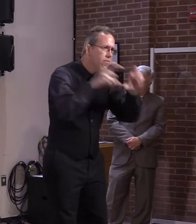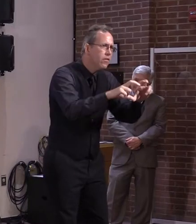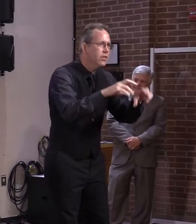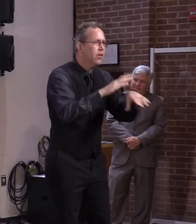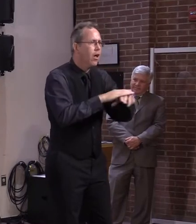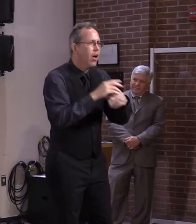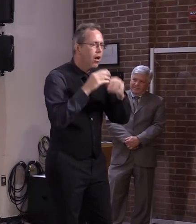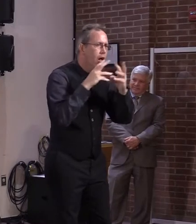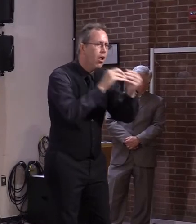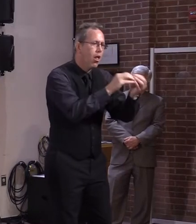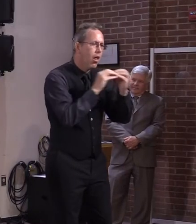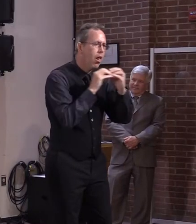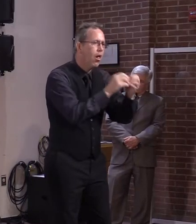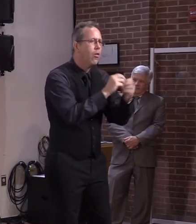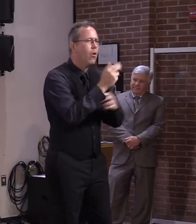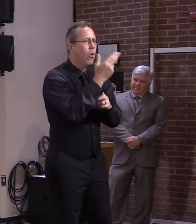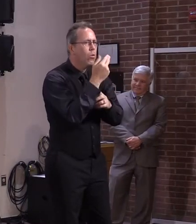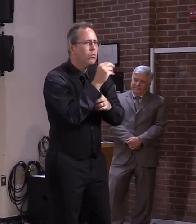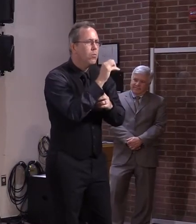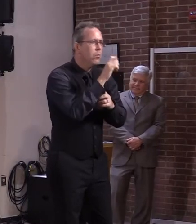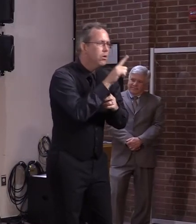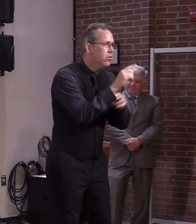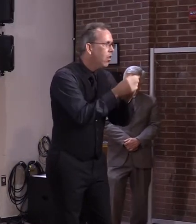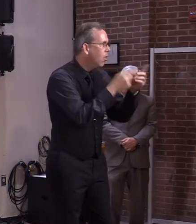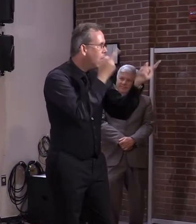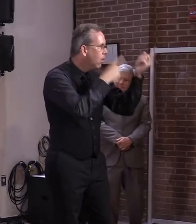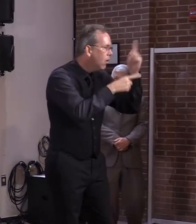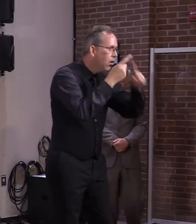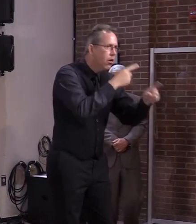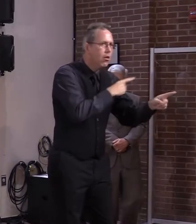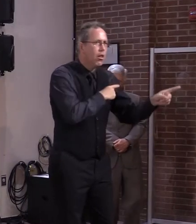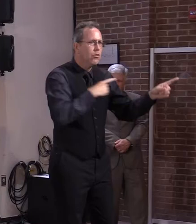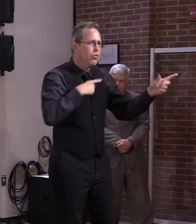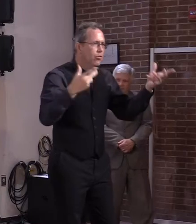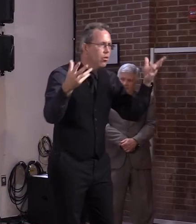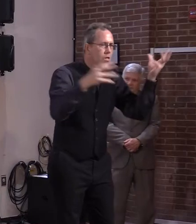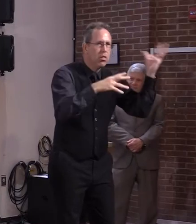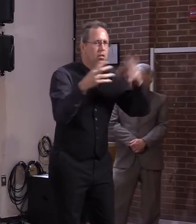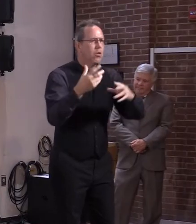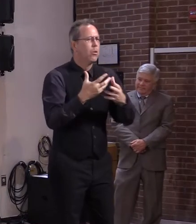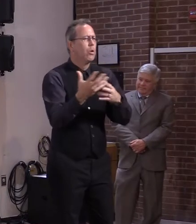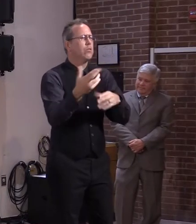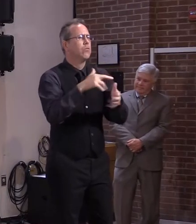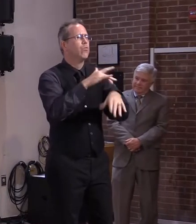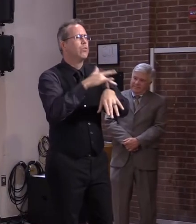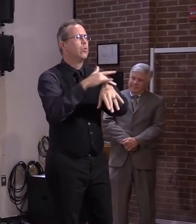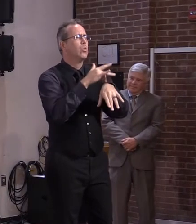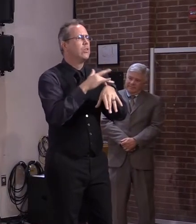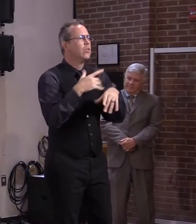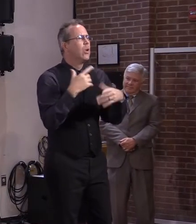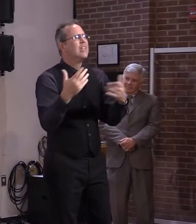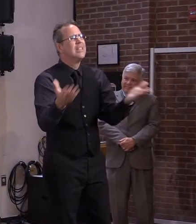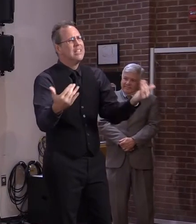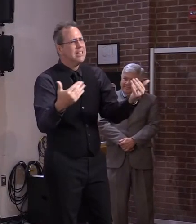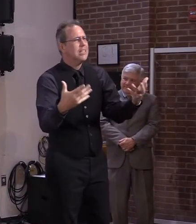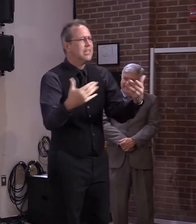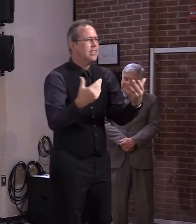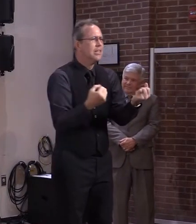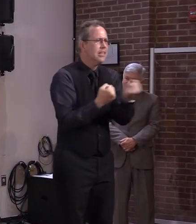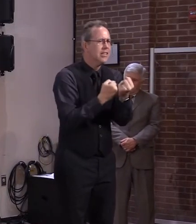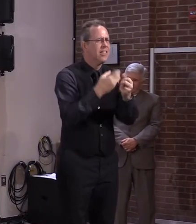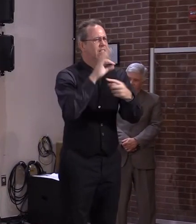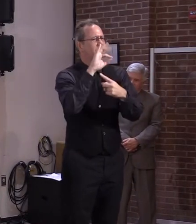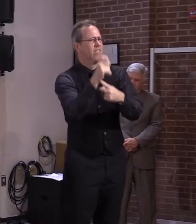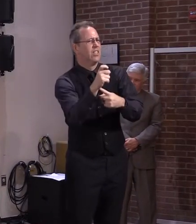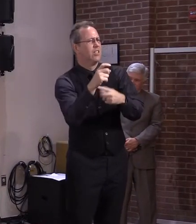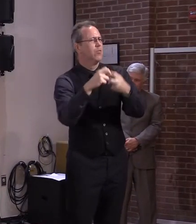court environment. I want us to get to the root of the problem and fix that problem. So if it takes 30